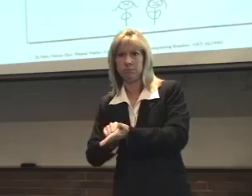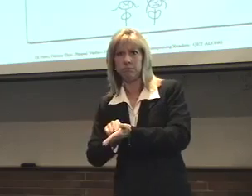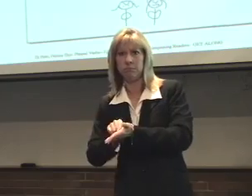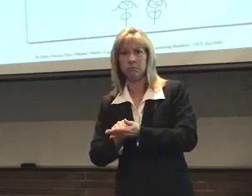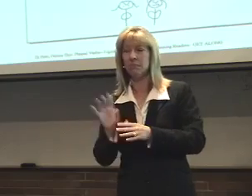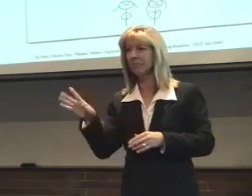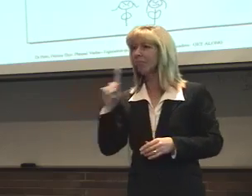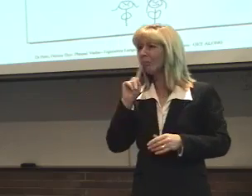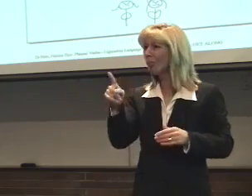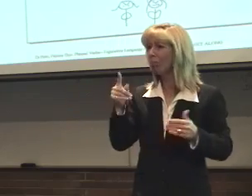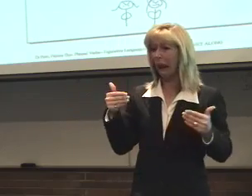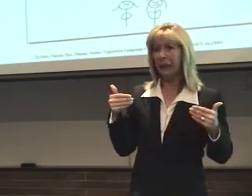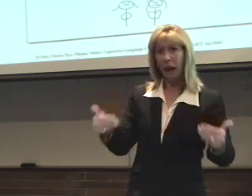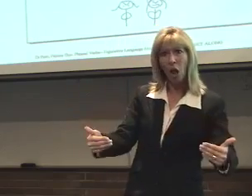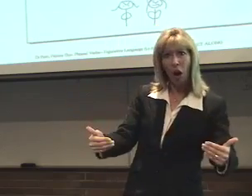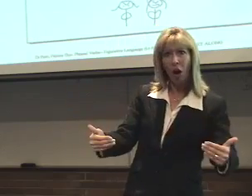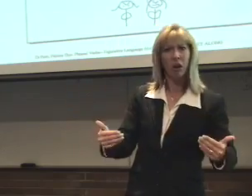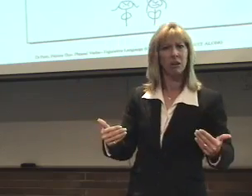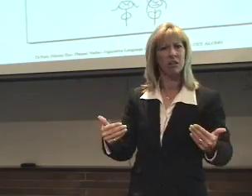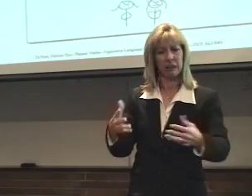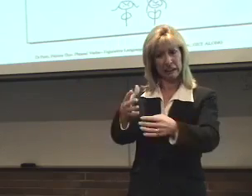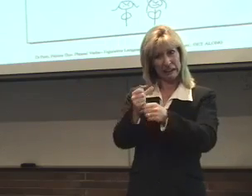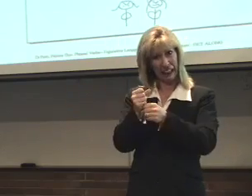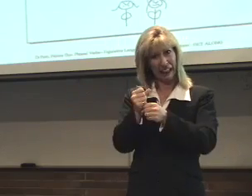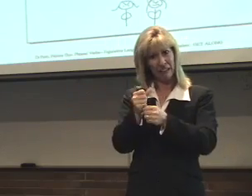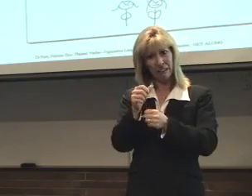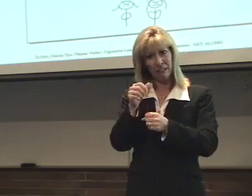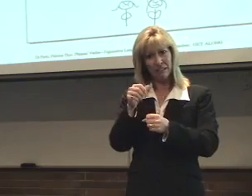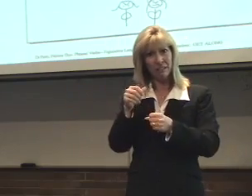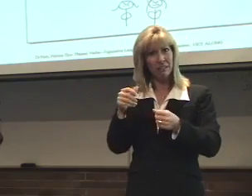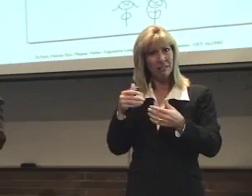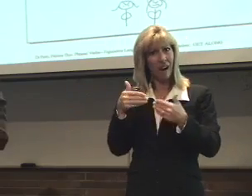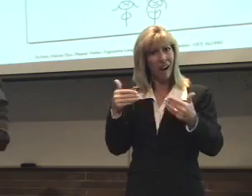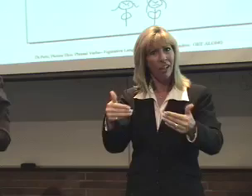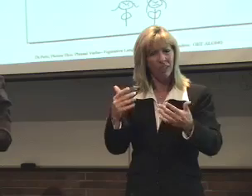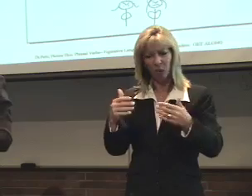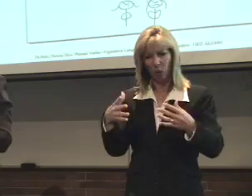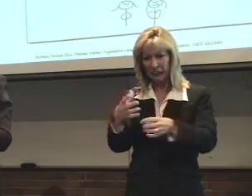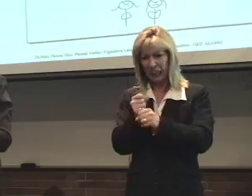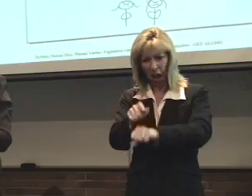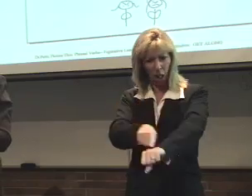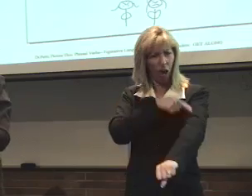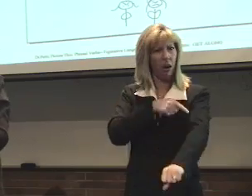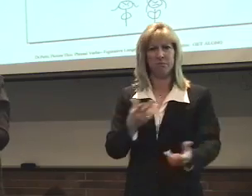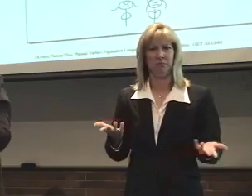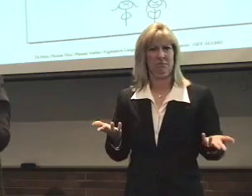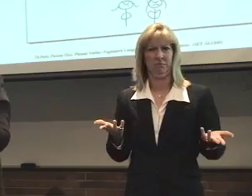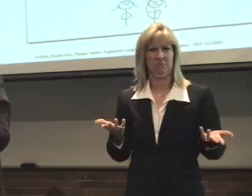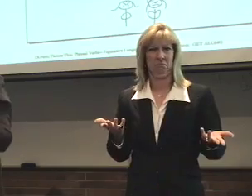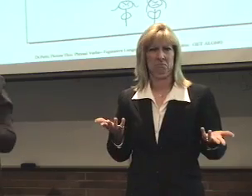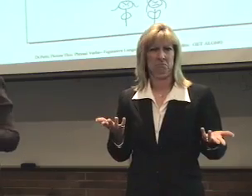get along or whatever. So they have to read it, draw the picture for it, and then write their own sentence for